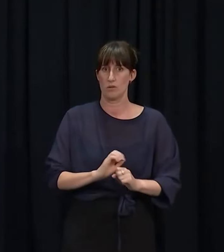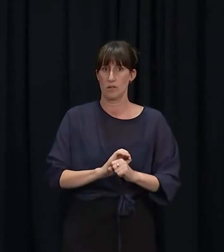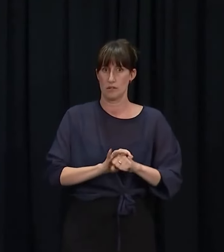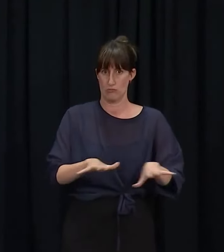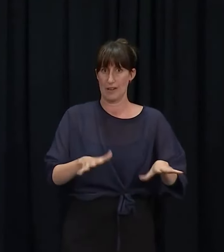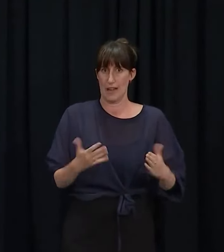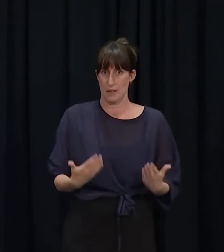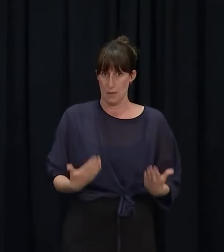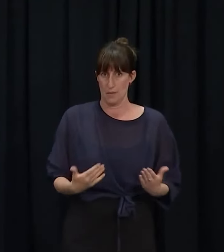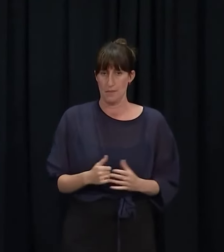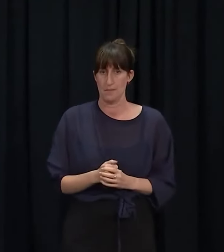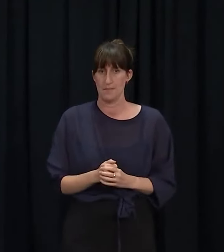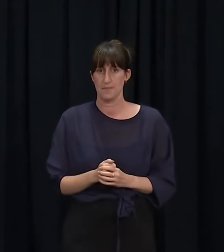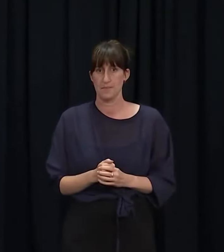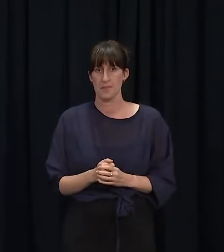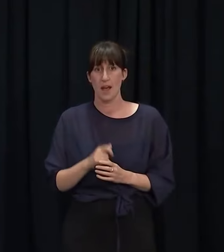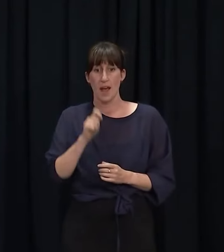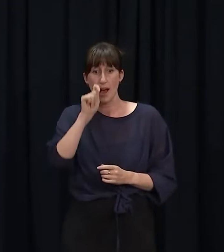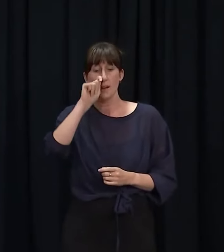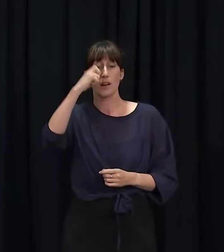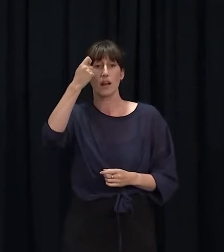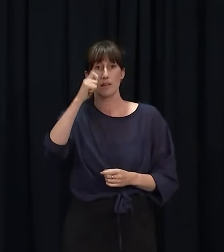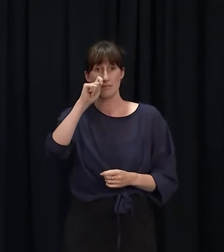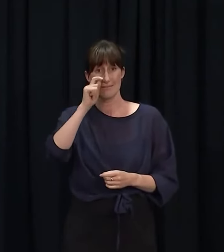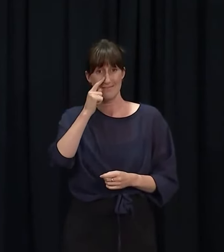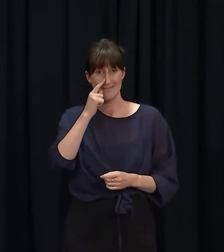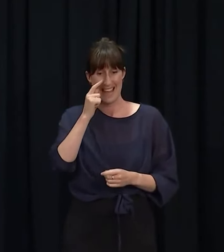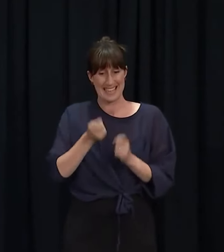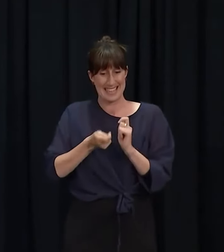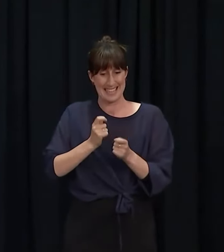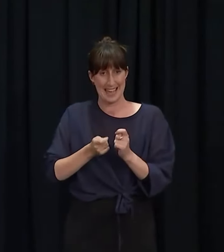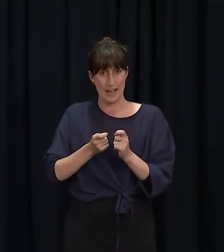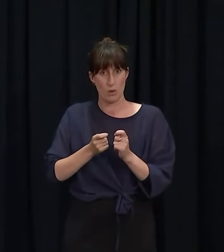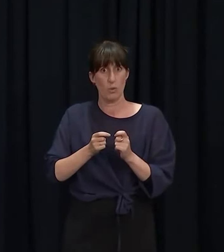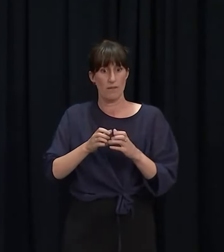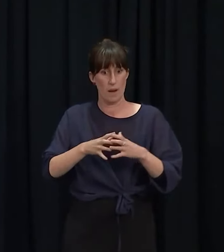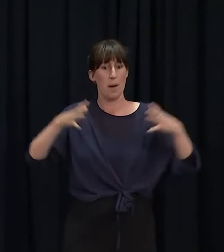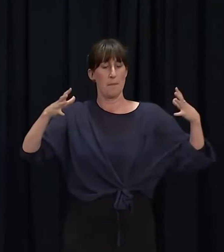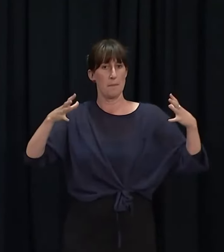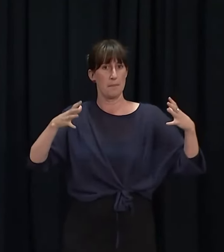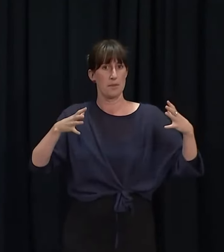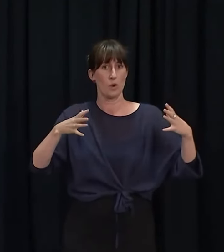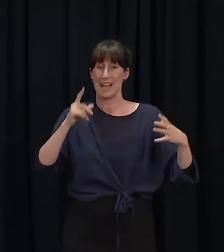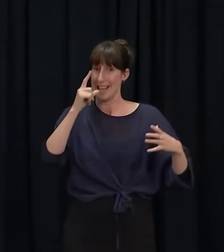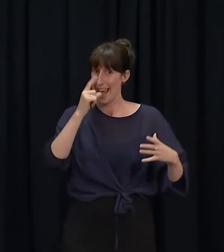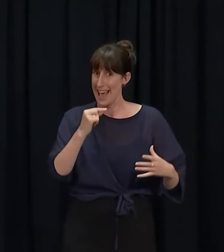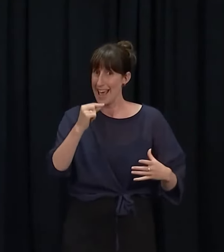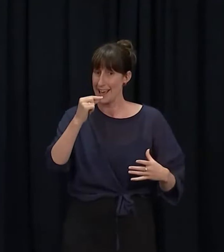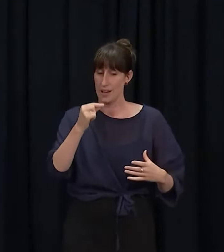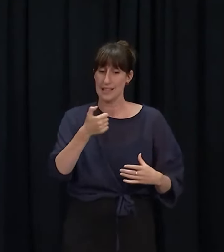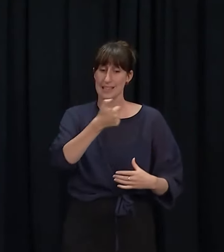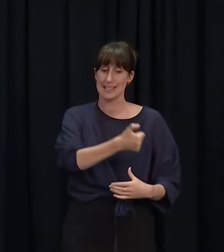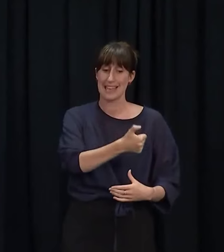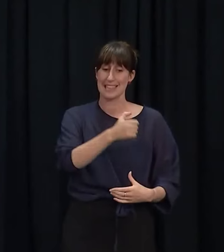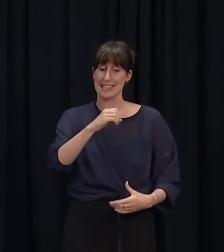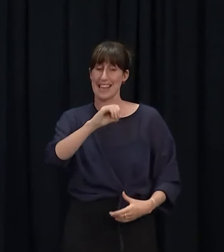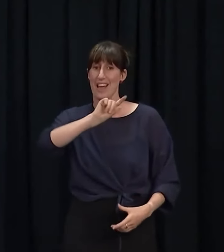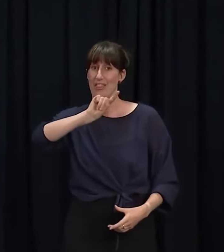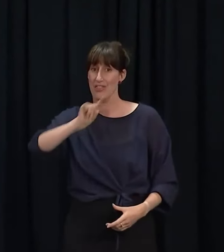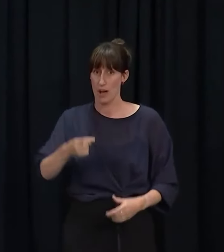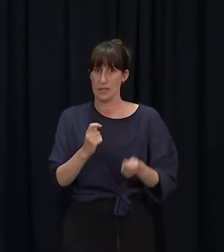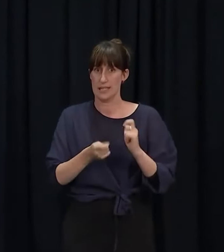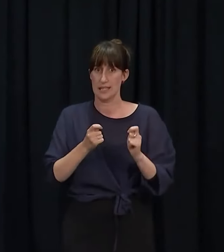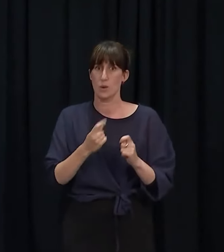increased our PCR or nasal swab testing capacity. We can do 60,000 tests a